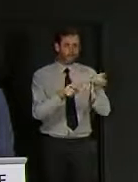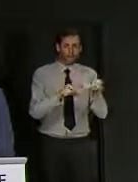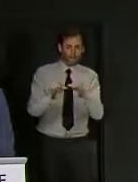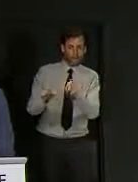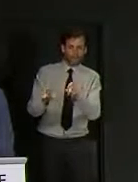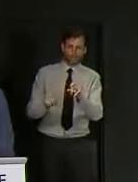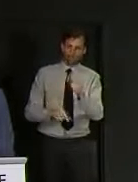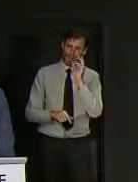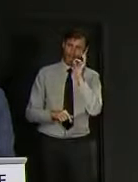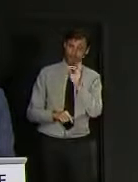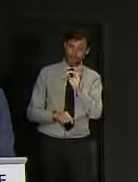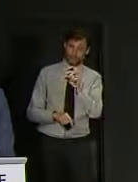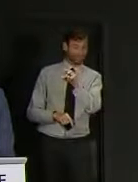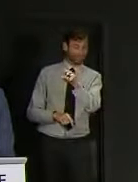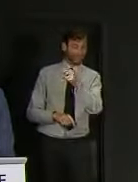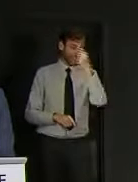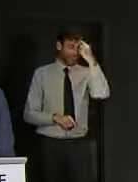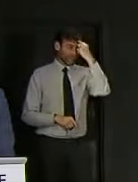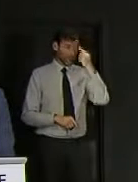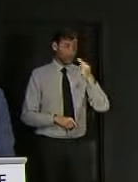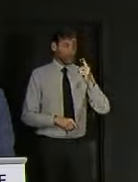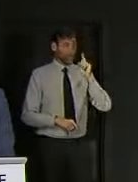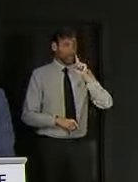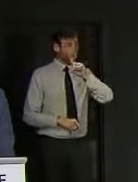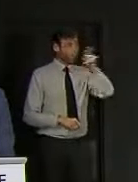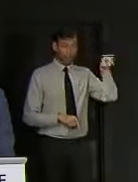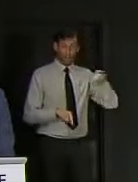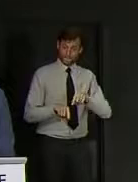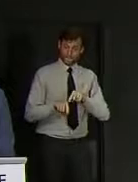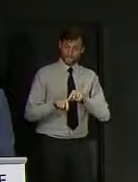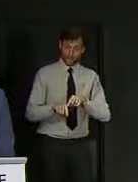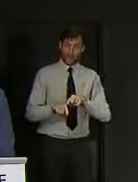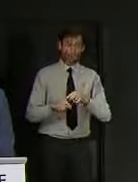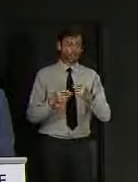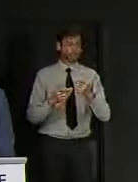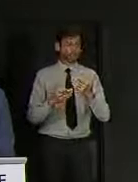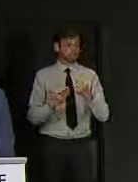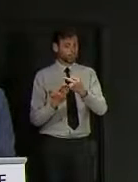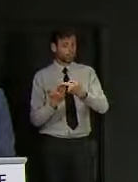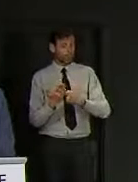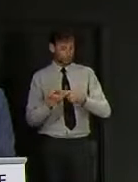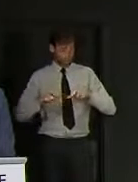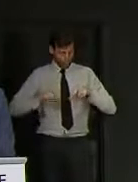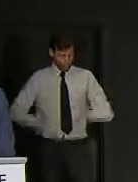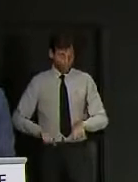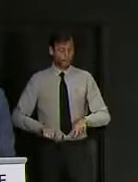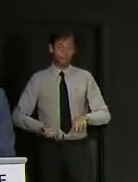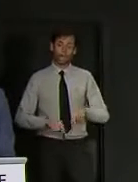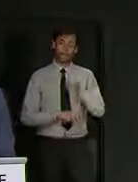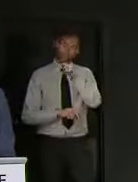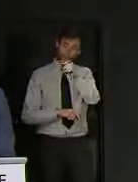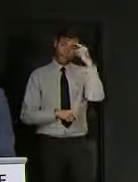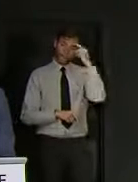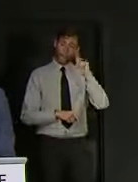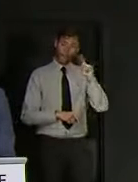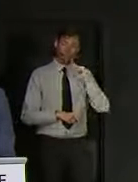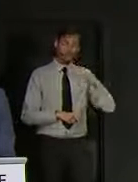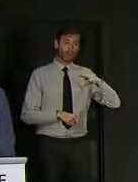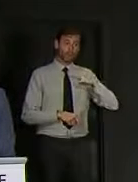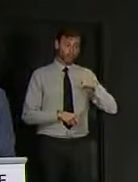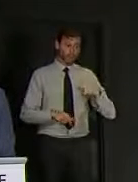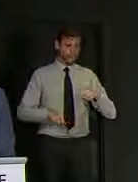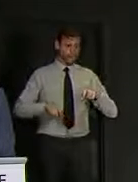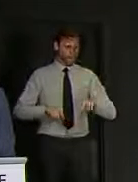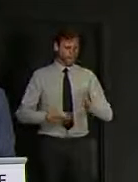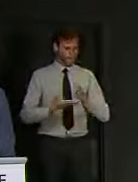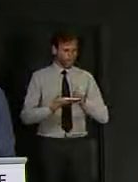be enforced? And do you believe you will have the full support and the cooperation of the public in complying with